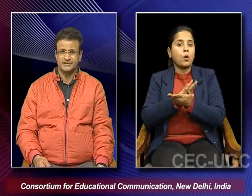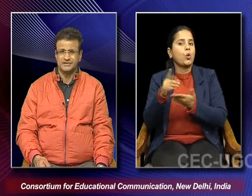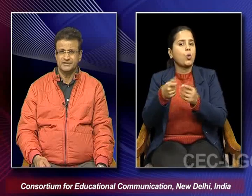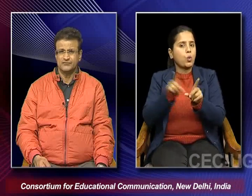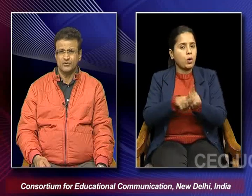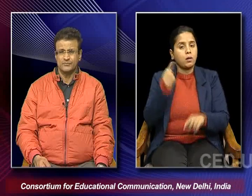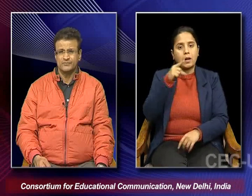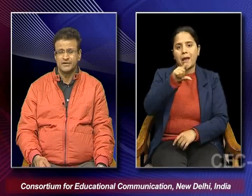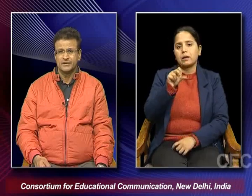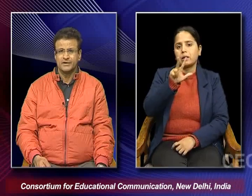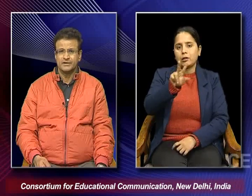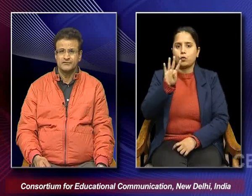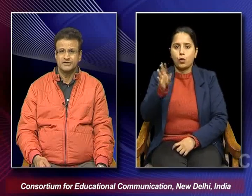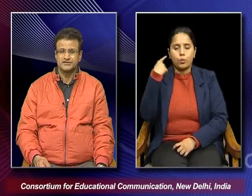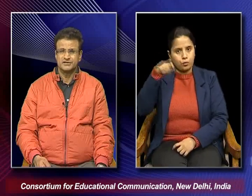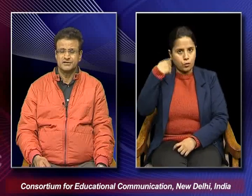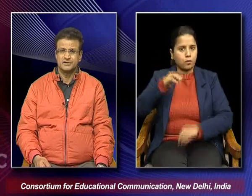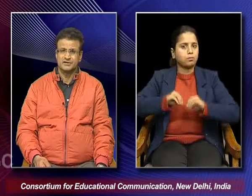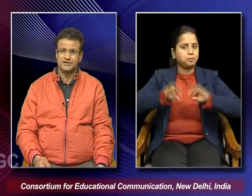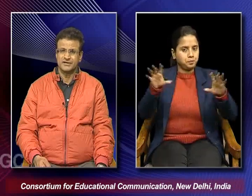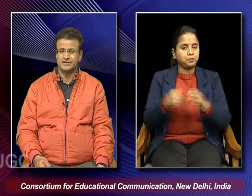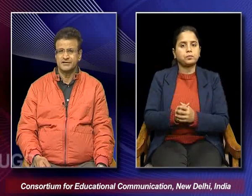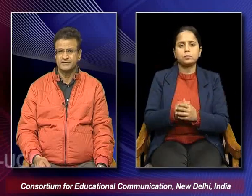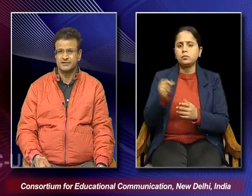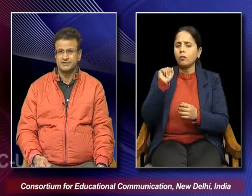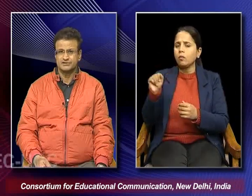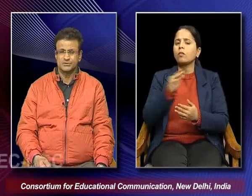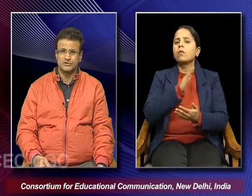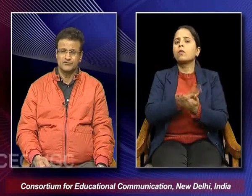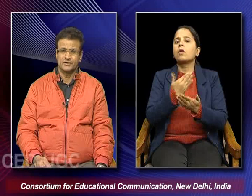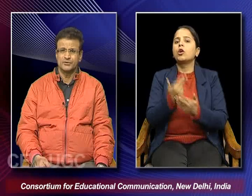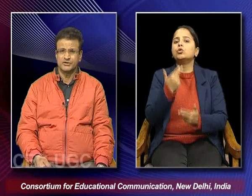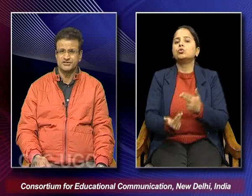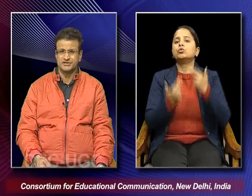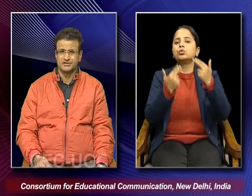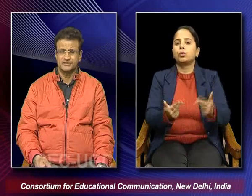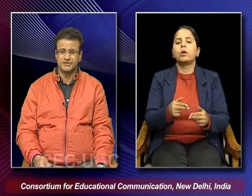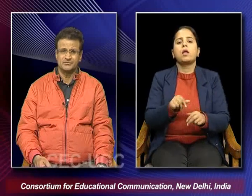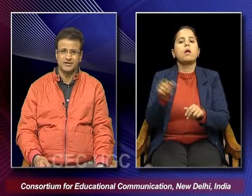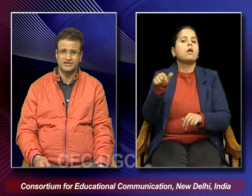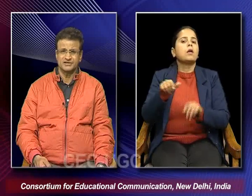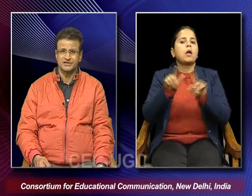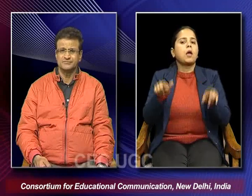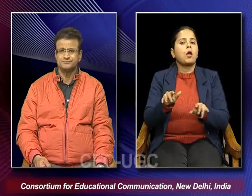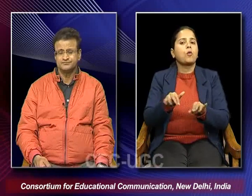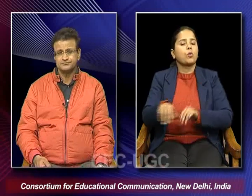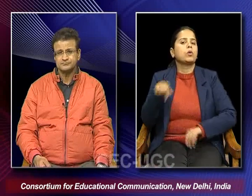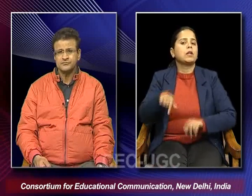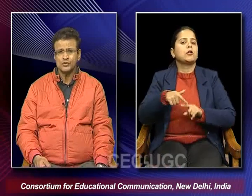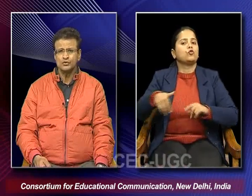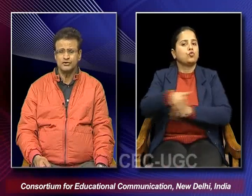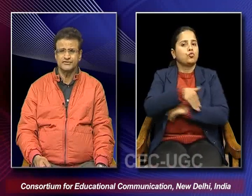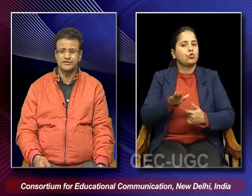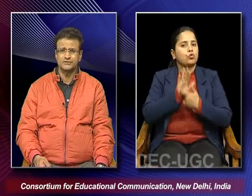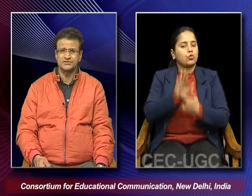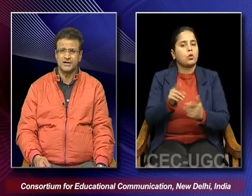in 1984, in which he in a way narrated the story of a computer engineer played by Raj Kiran,